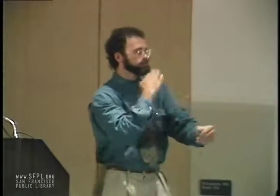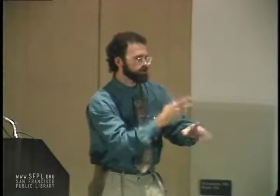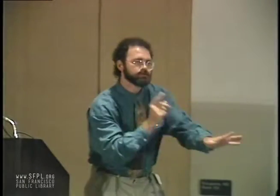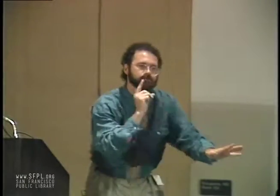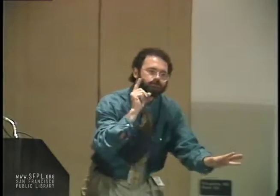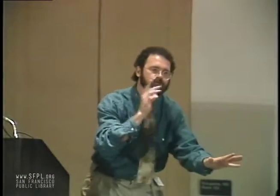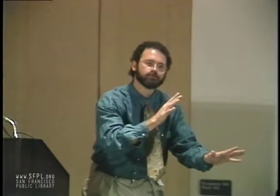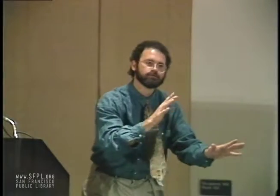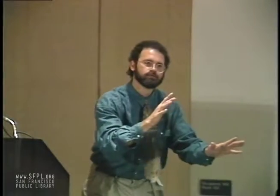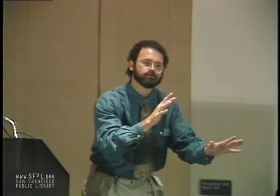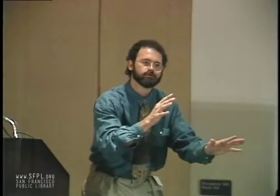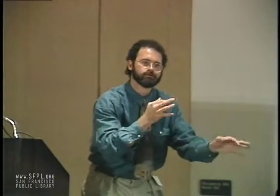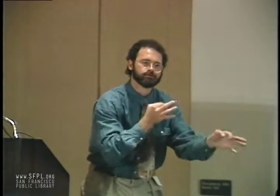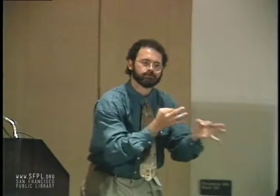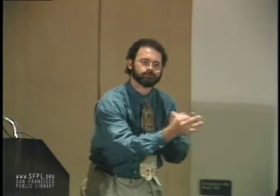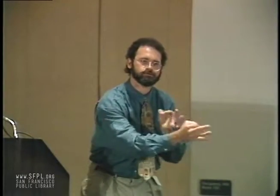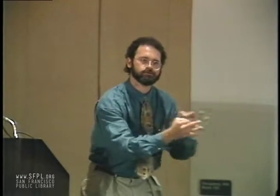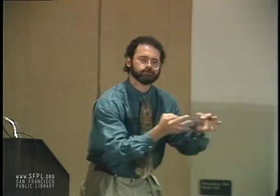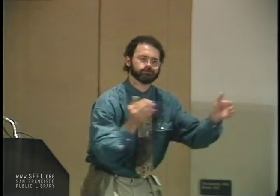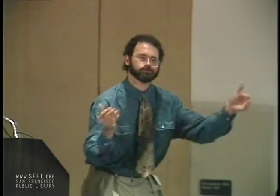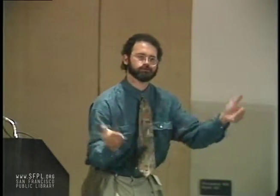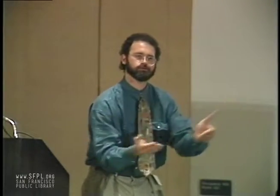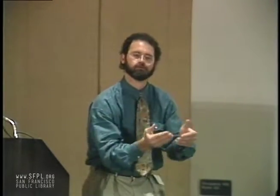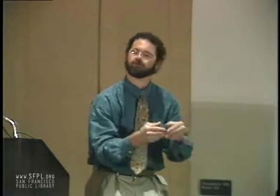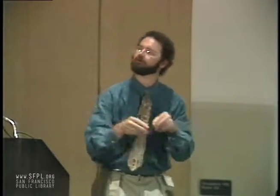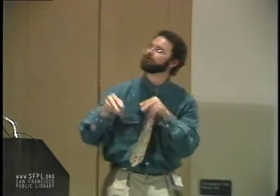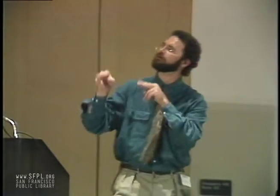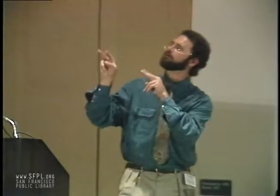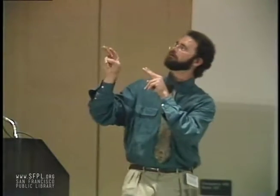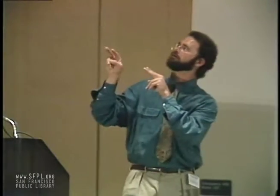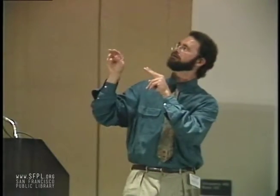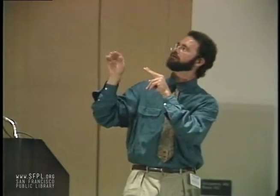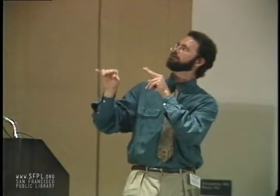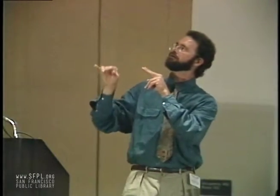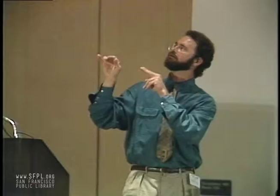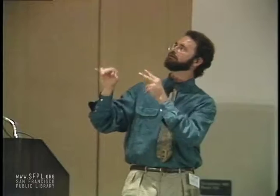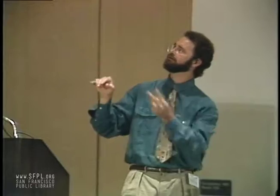They thought their mother was coming, and they didn't realize that it was another person.